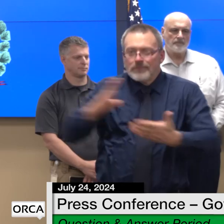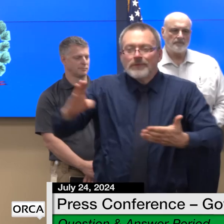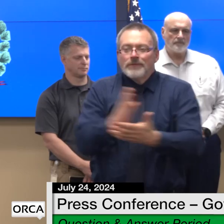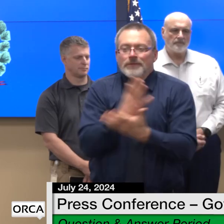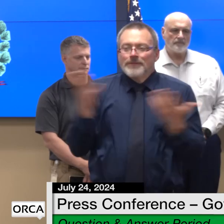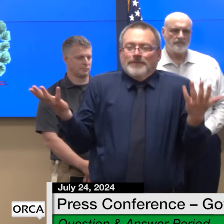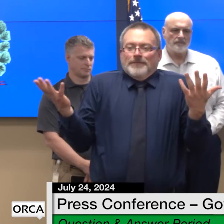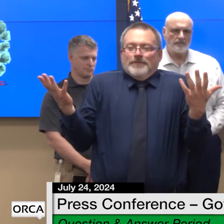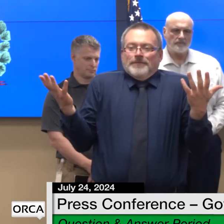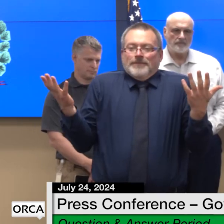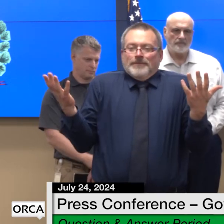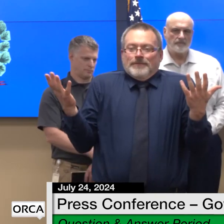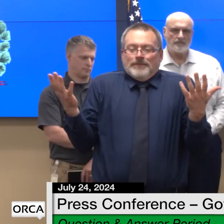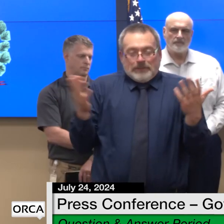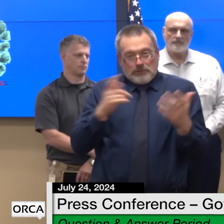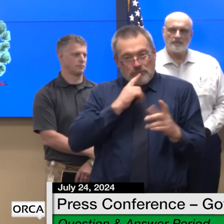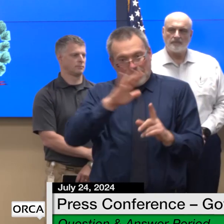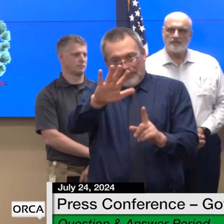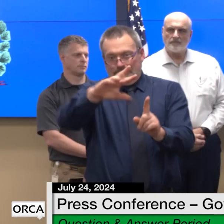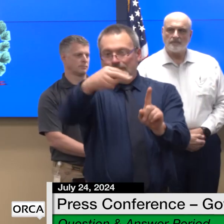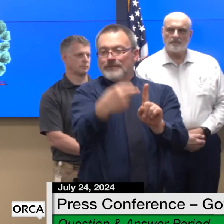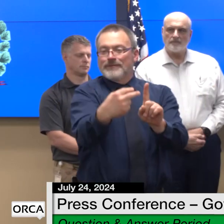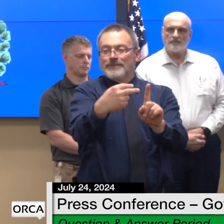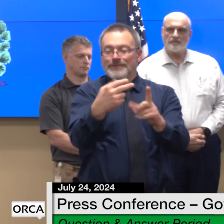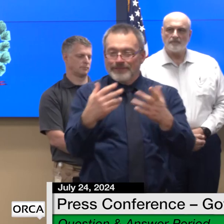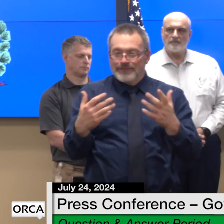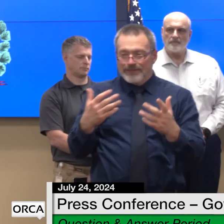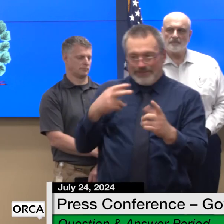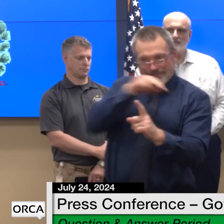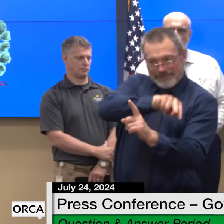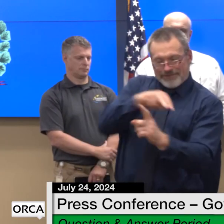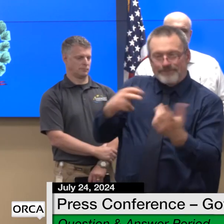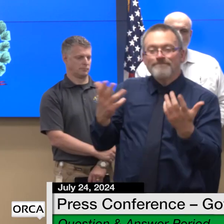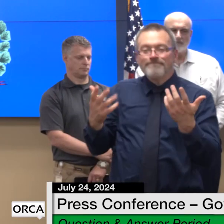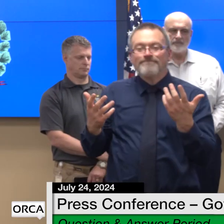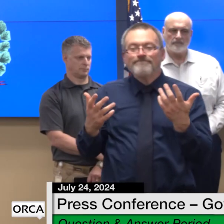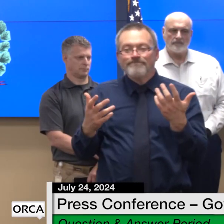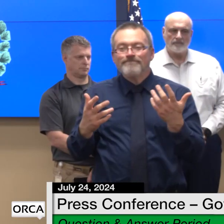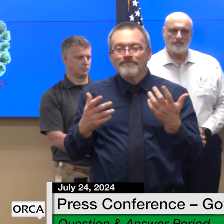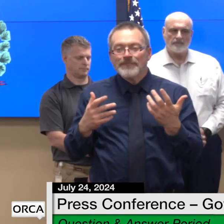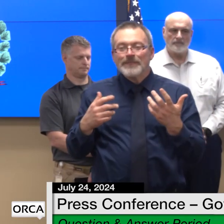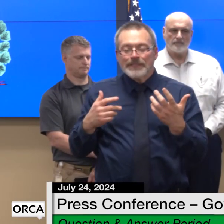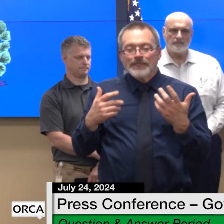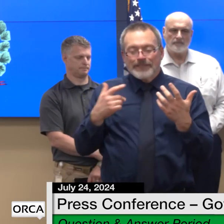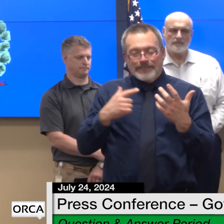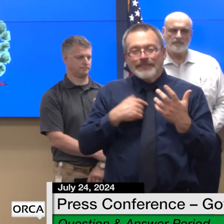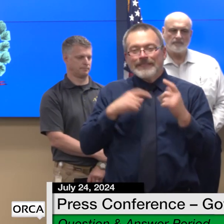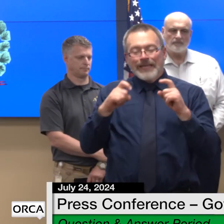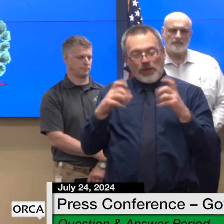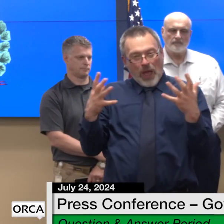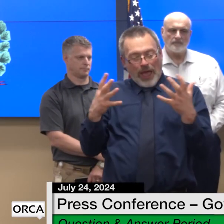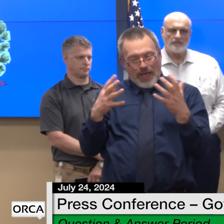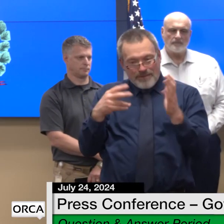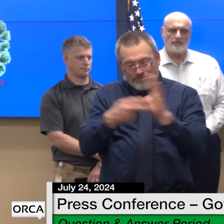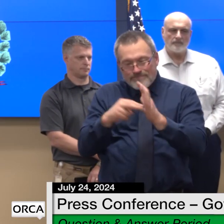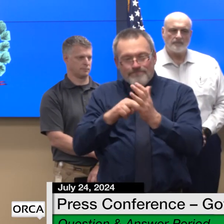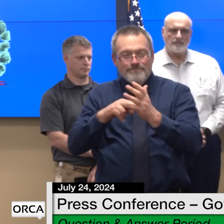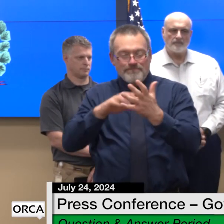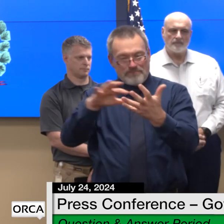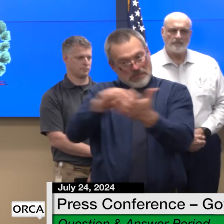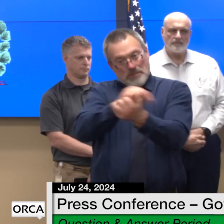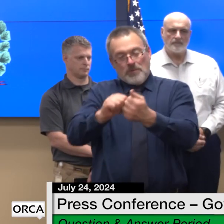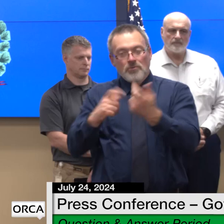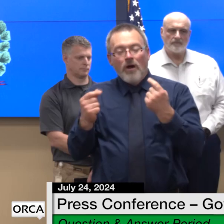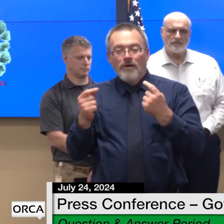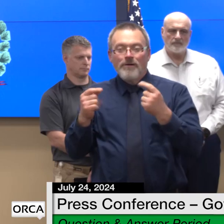tells 211 the condition of their house is. So there's no definition of a category. And in some of those circumstances, people